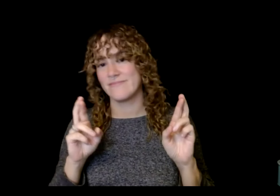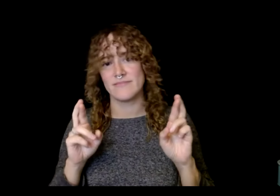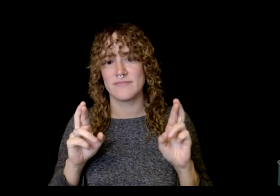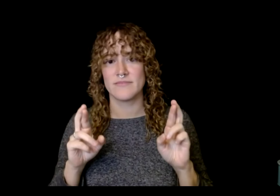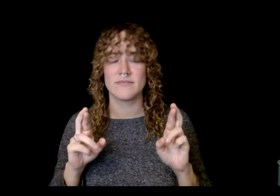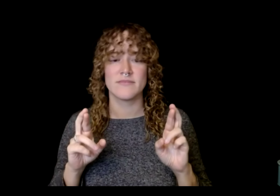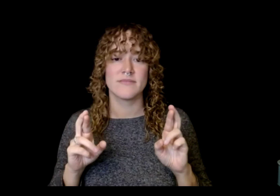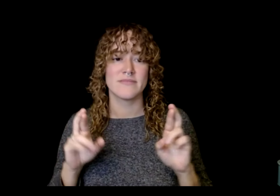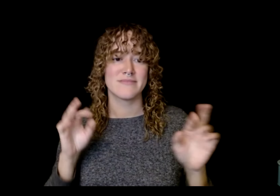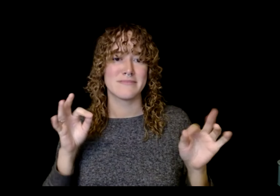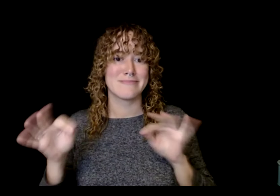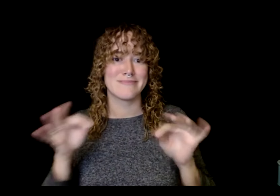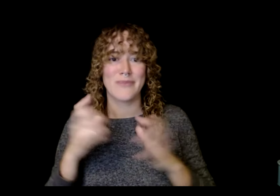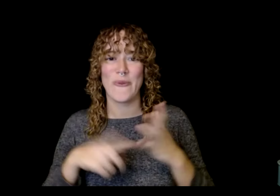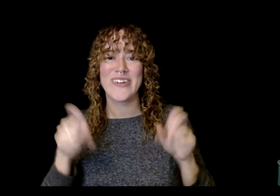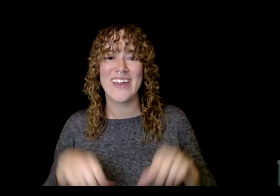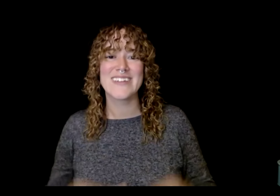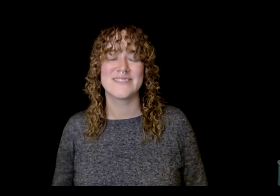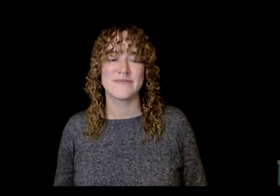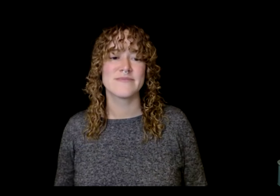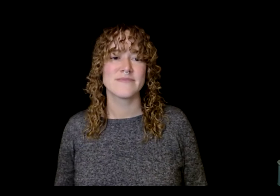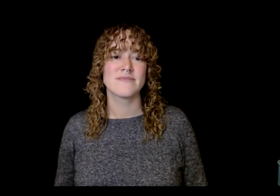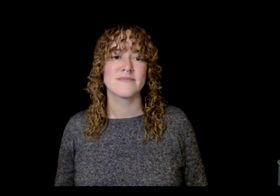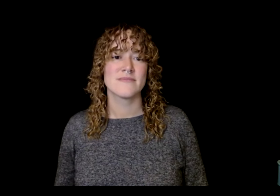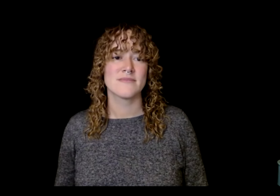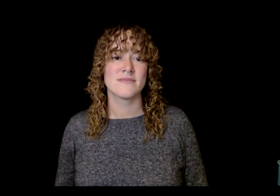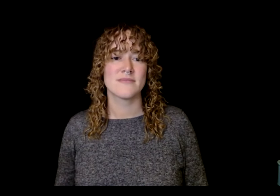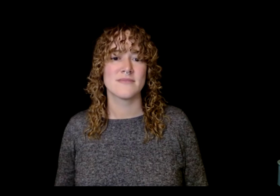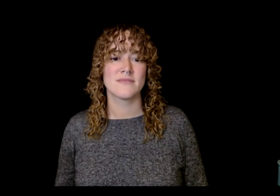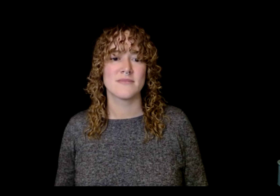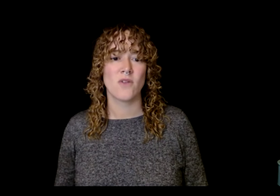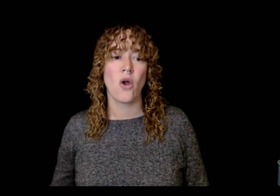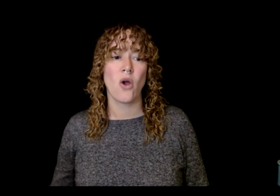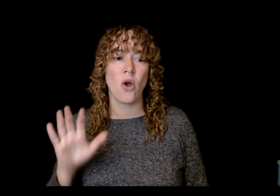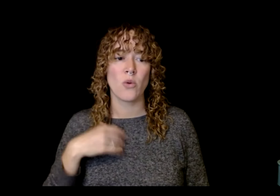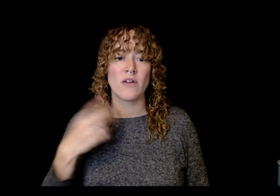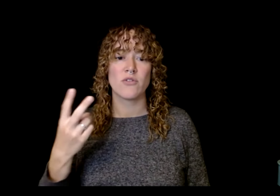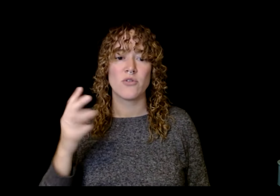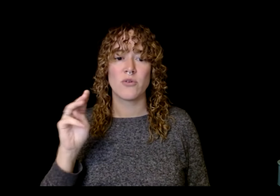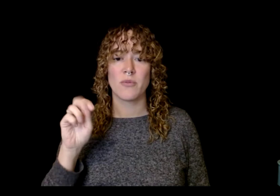what you can? Sure. Oh, we have two Marias. I'm sorry.